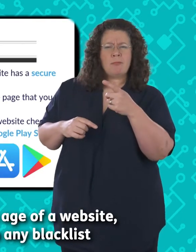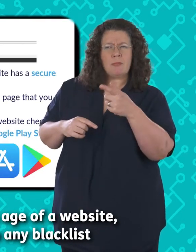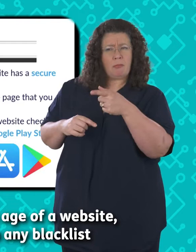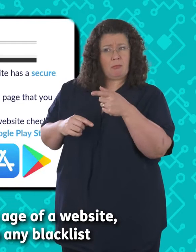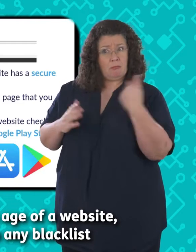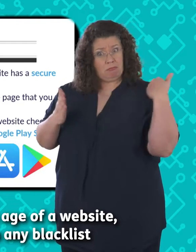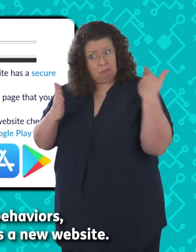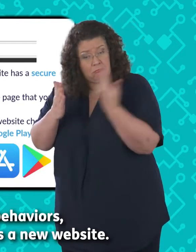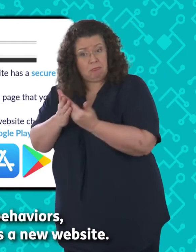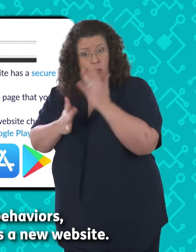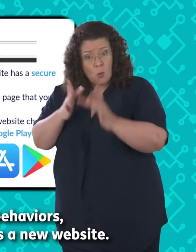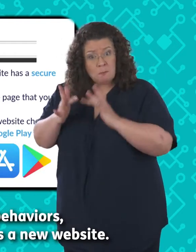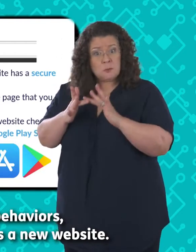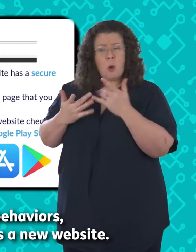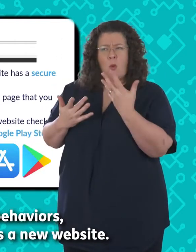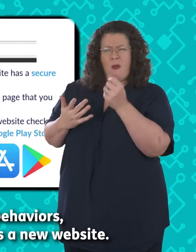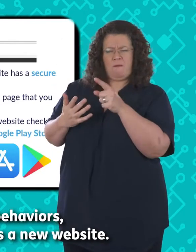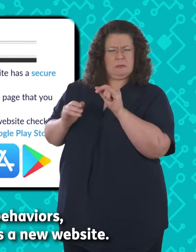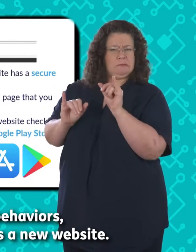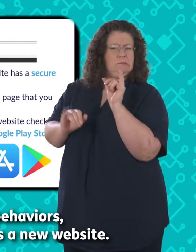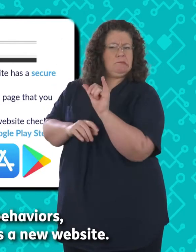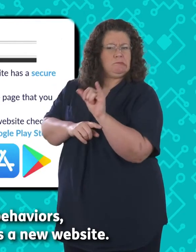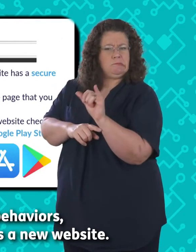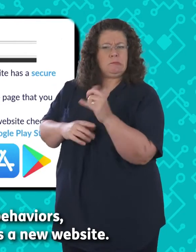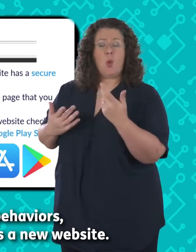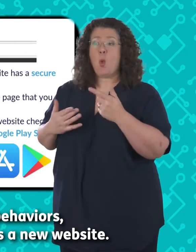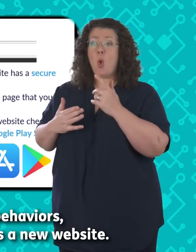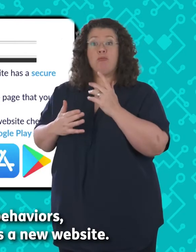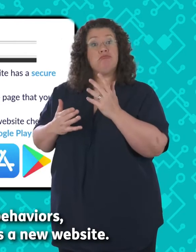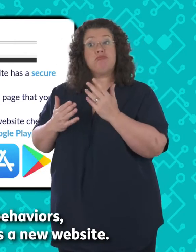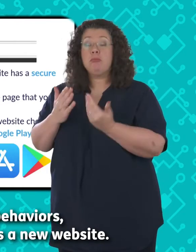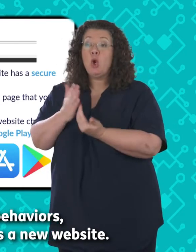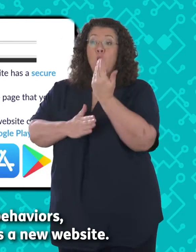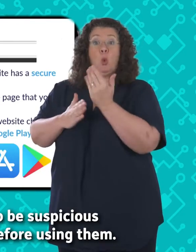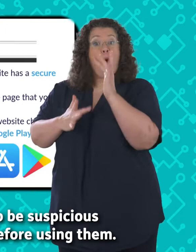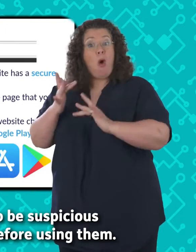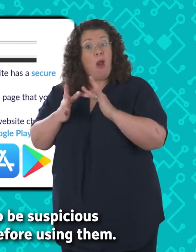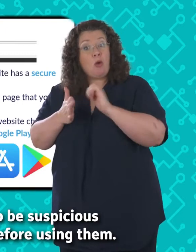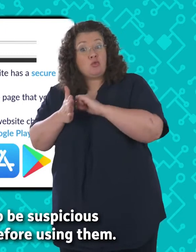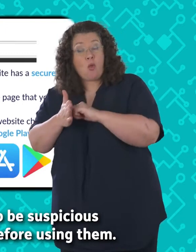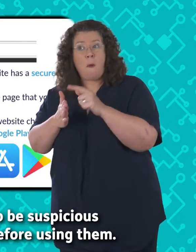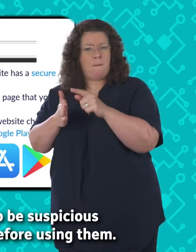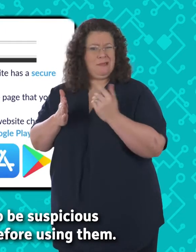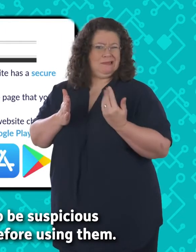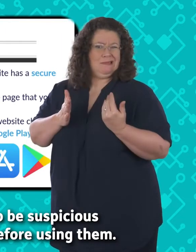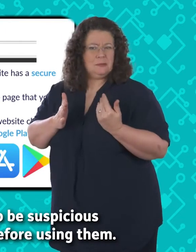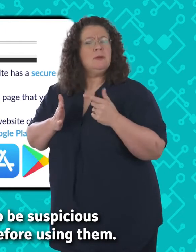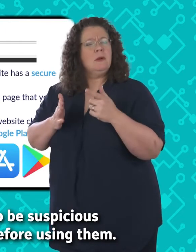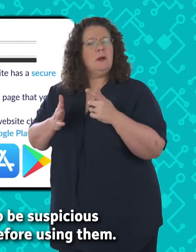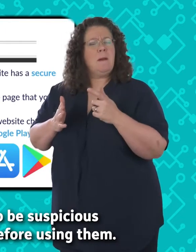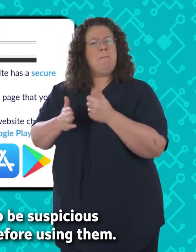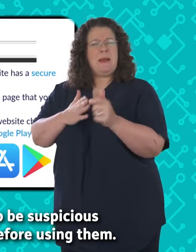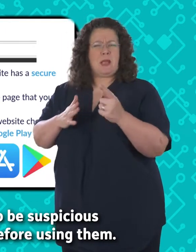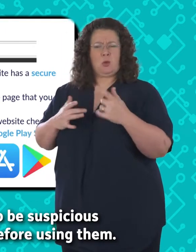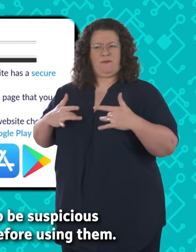there are any blacklist or suspicious behaviors, or if an online shop is a new website. It's always better to be suspicious and